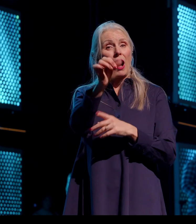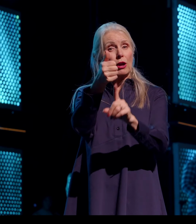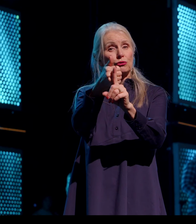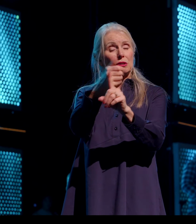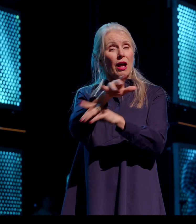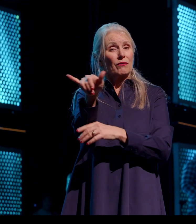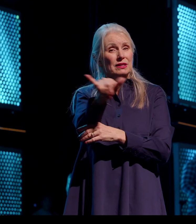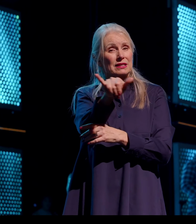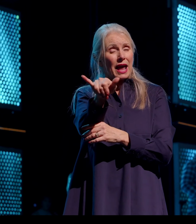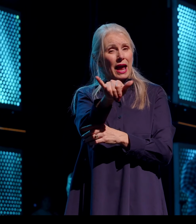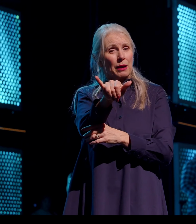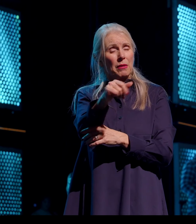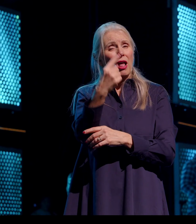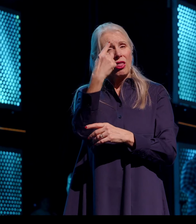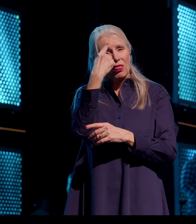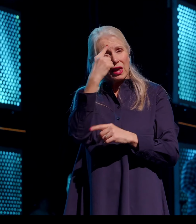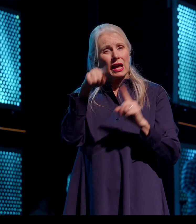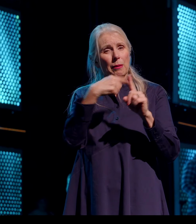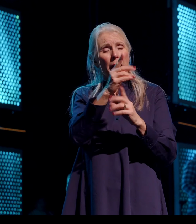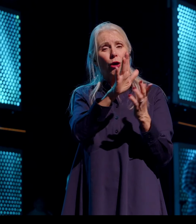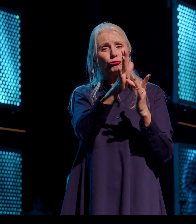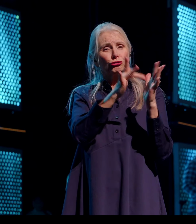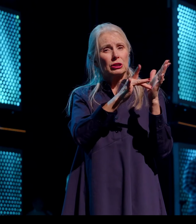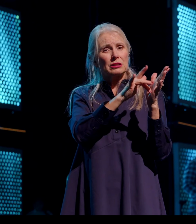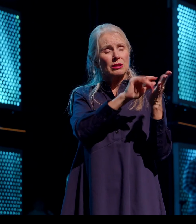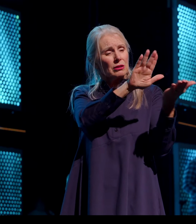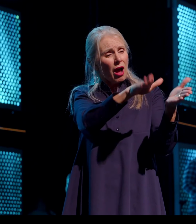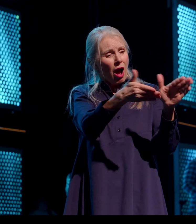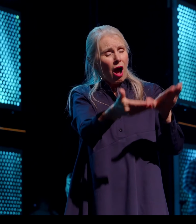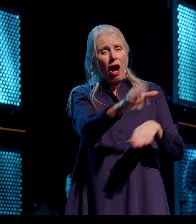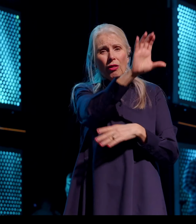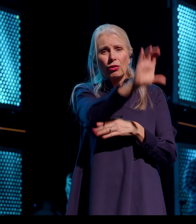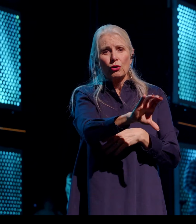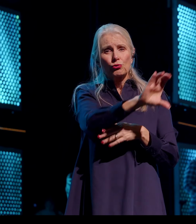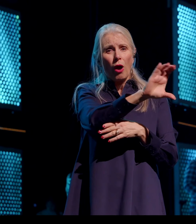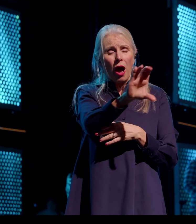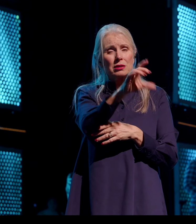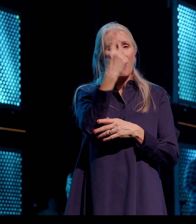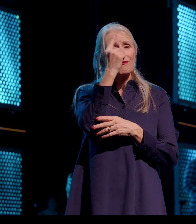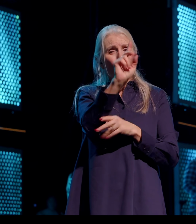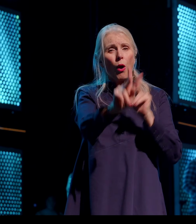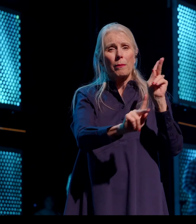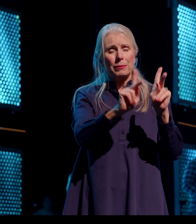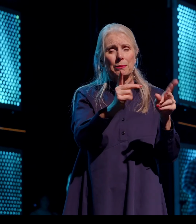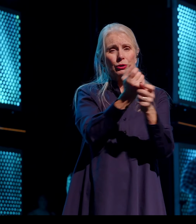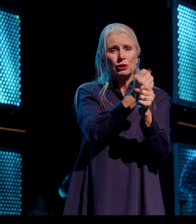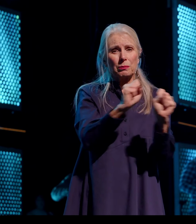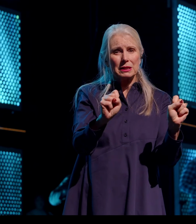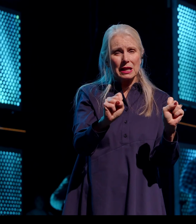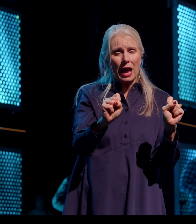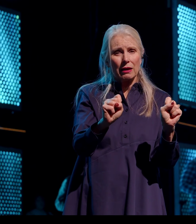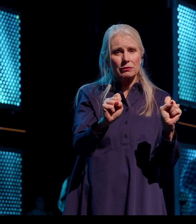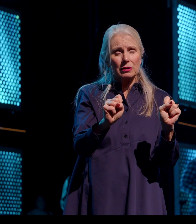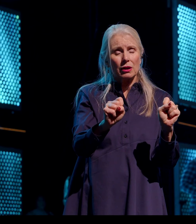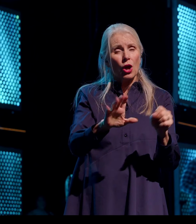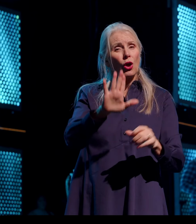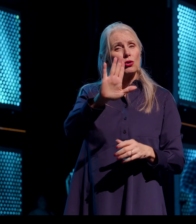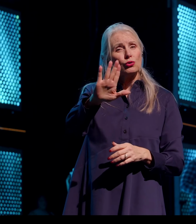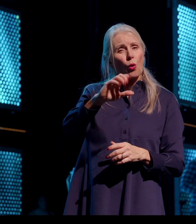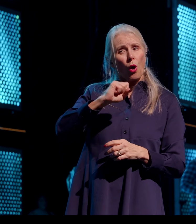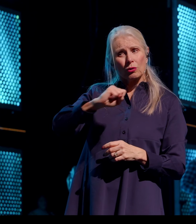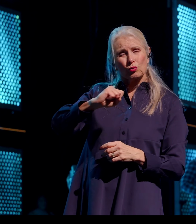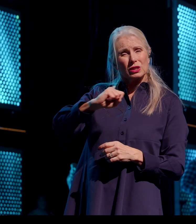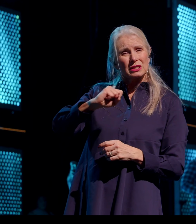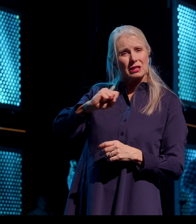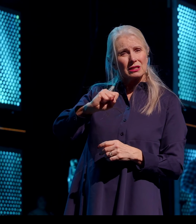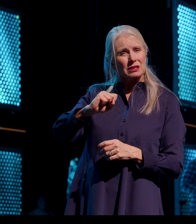And think about Jesus going to the cross and dying for the purpose of more people being saved. What are you resisting that